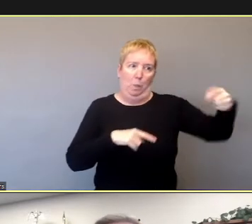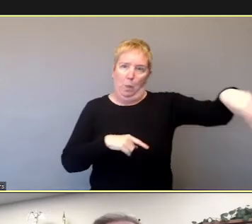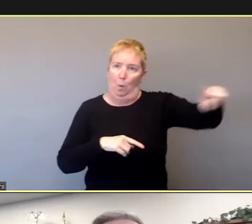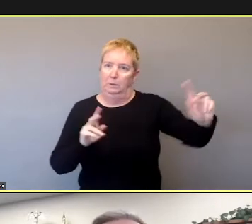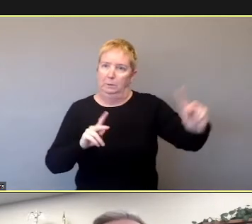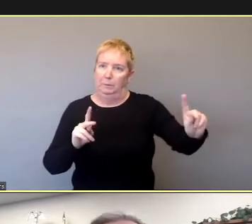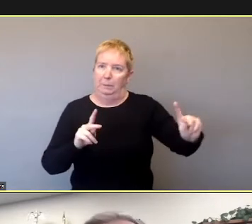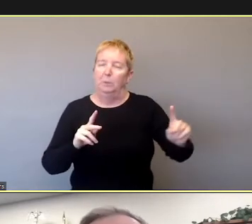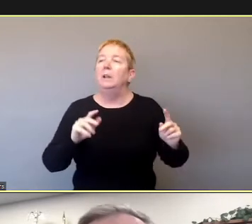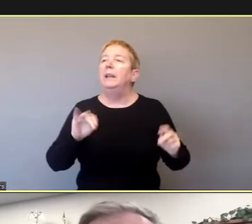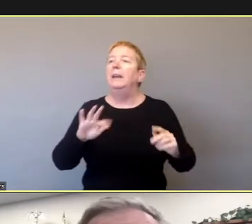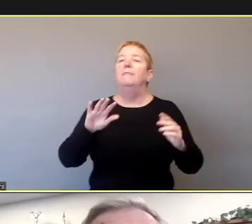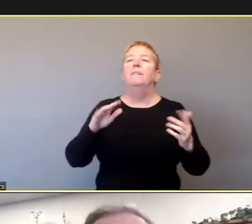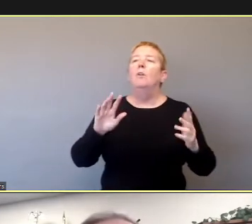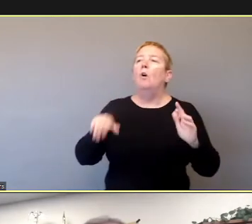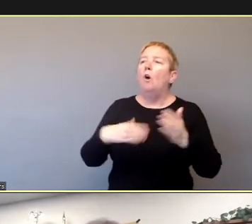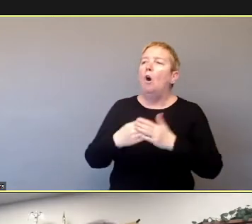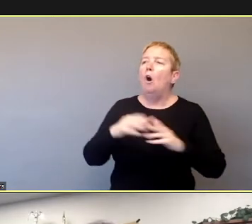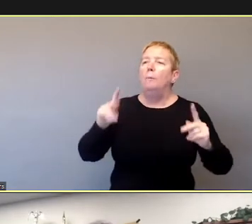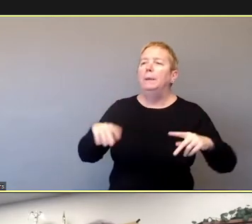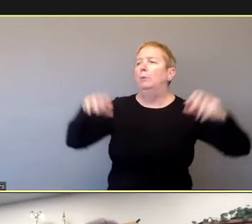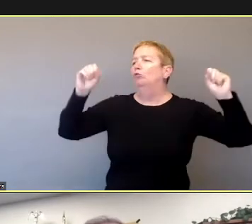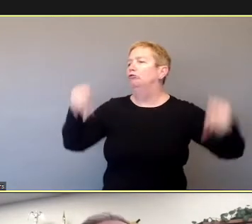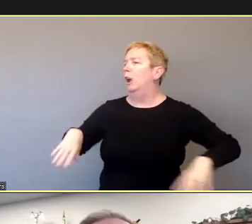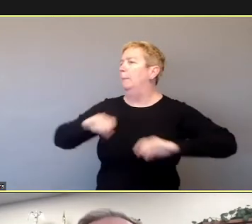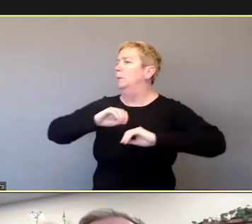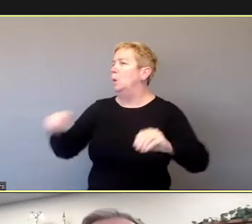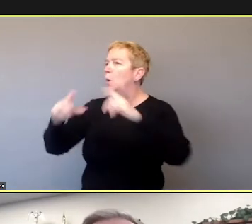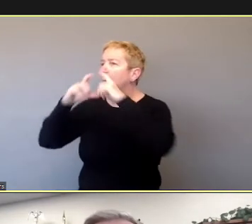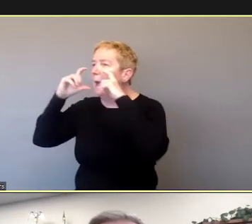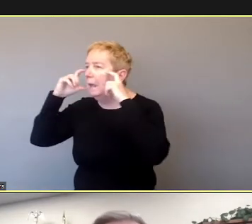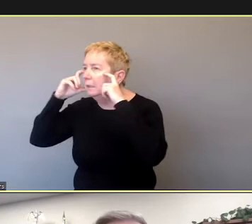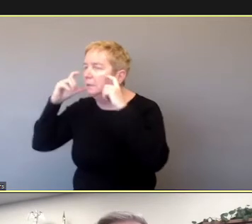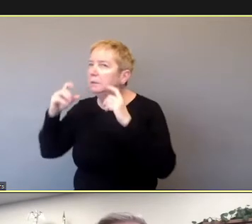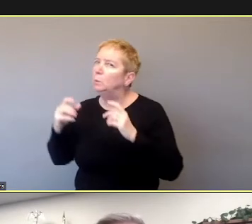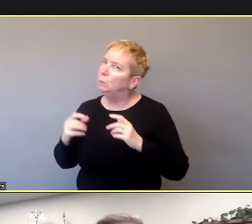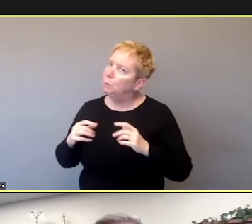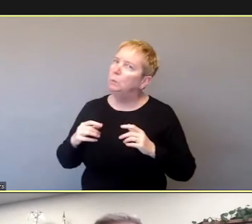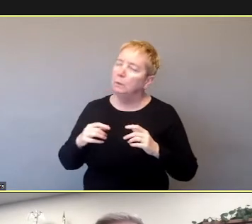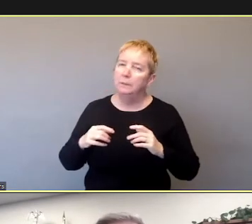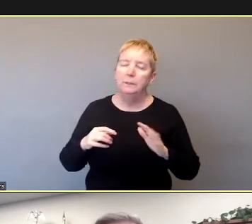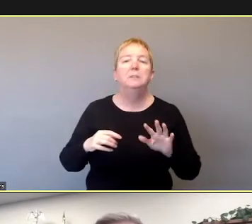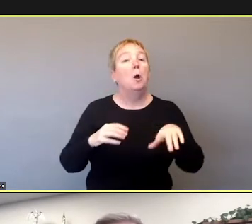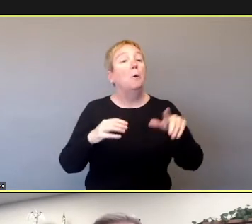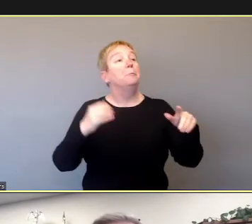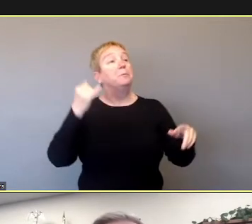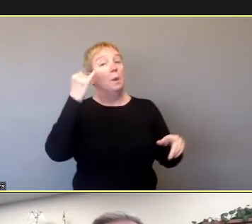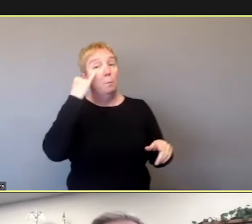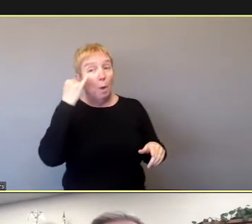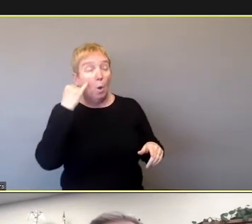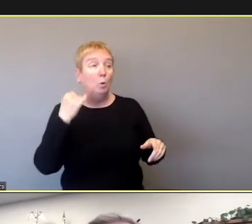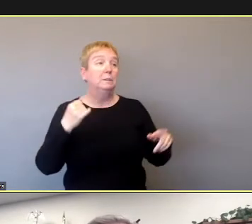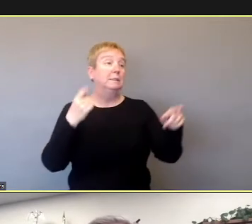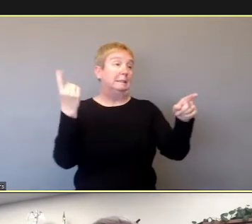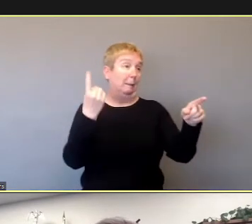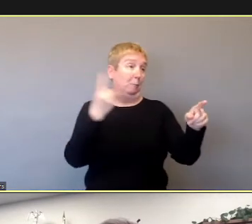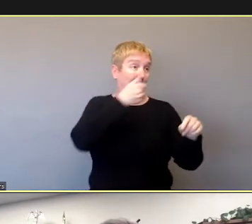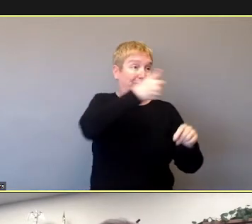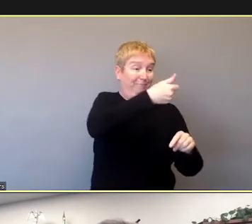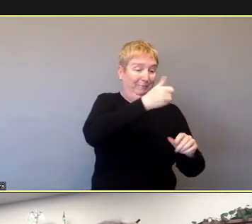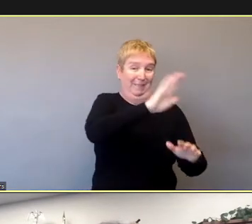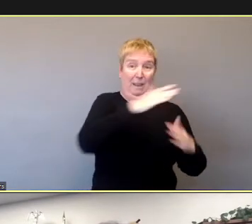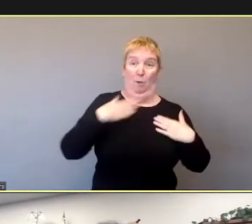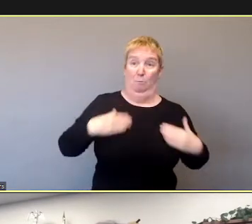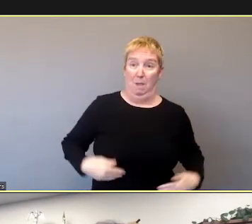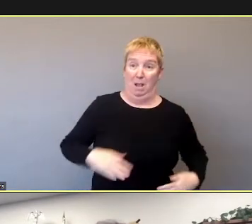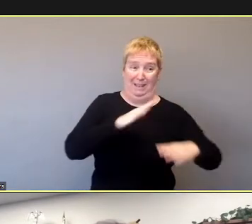have a mask mandate? Well, of course, if a vulnerable person goes out into an indoor setting in a